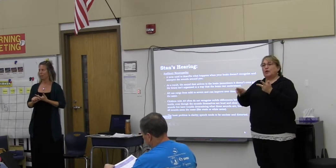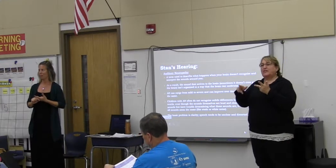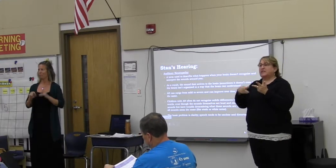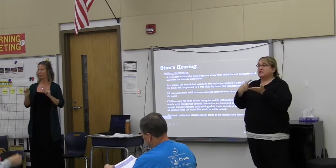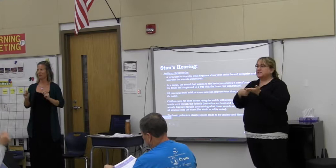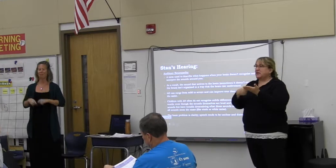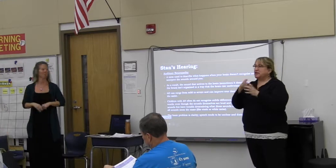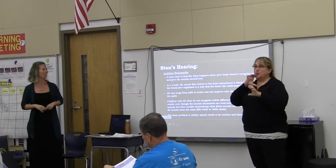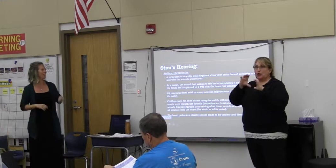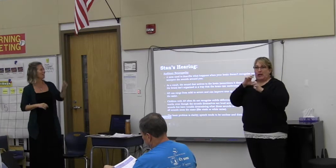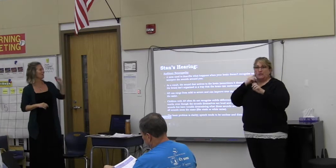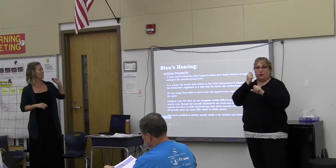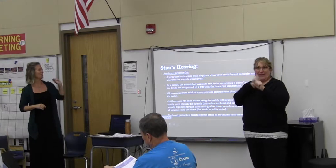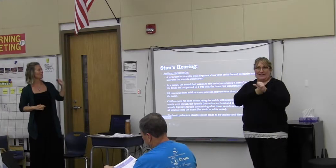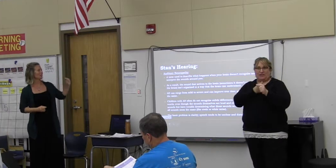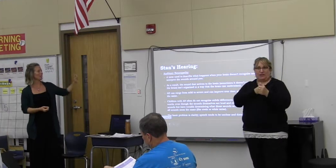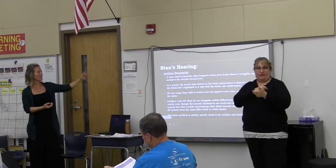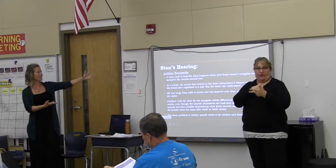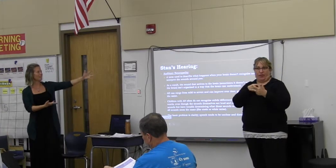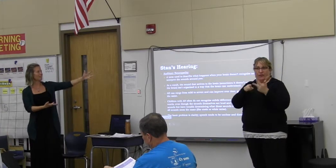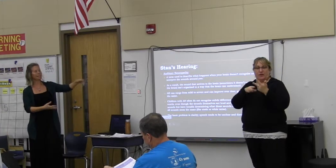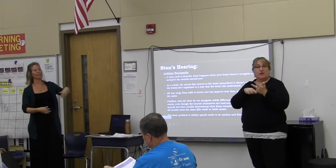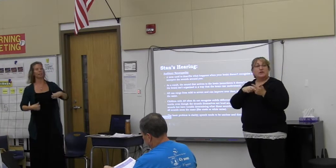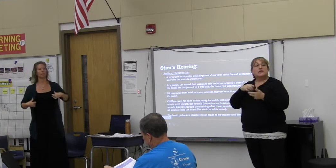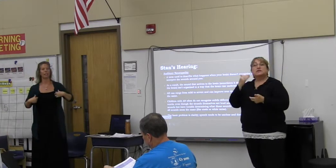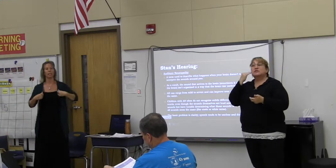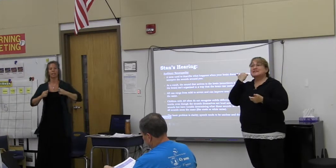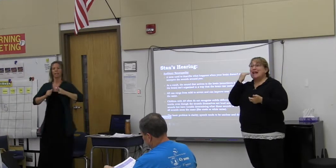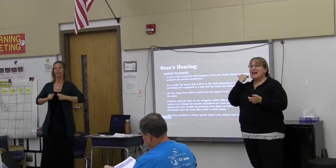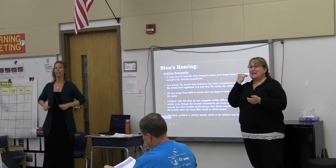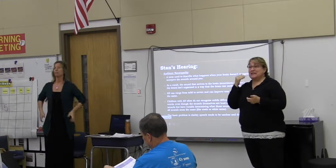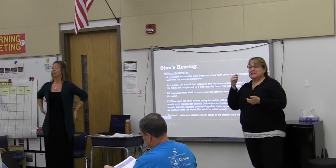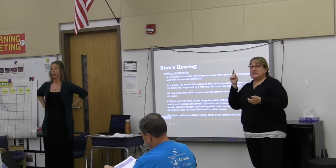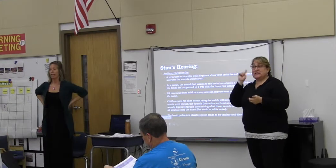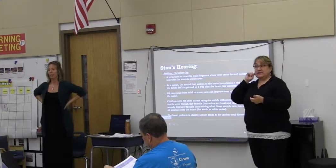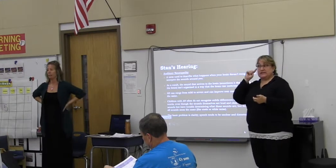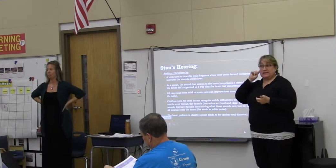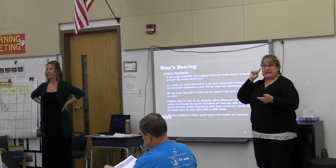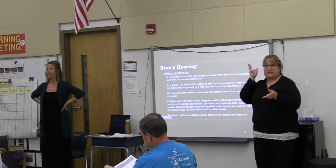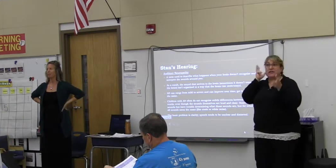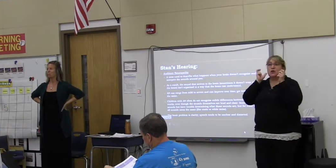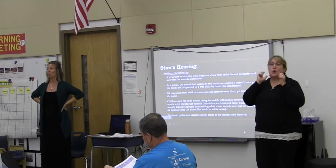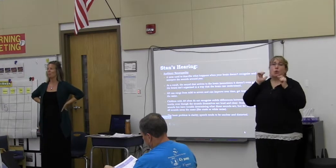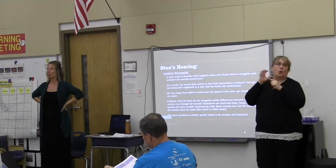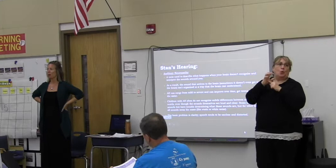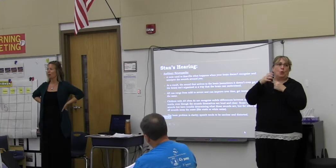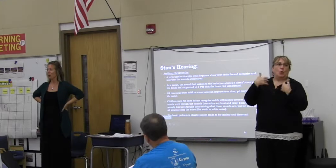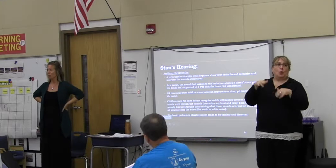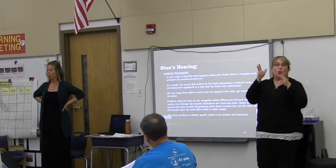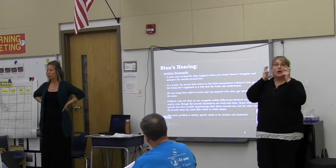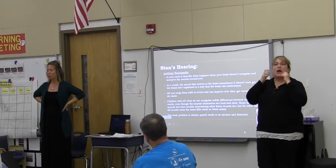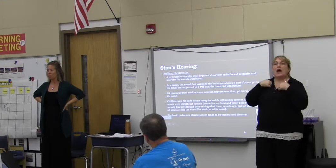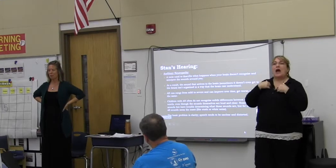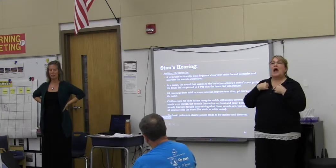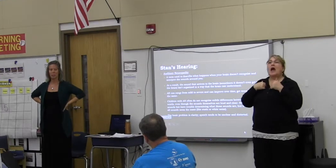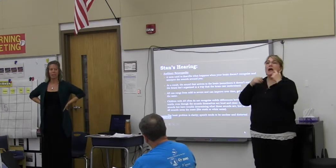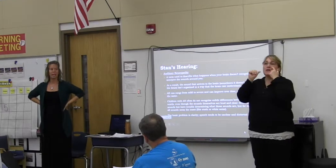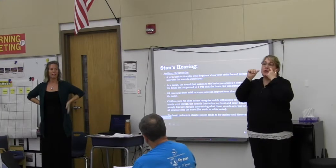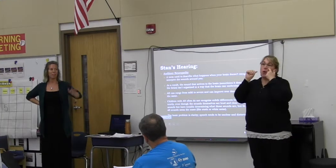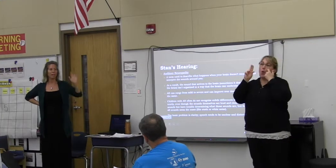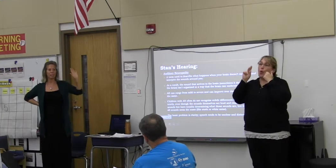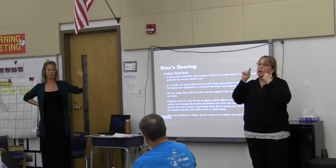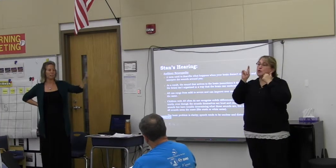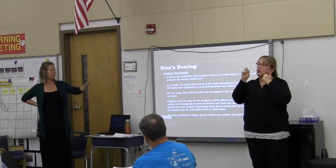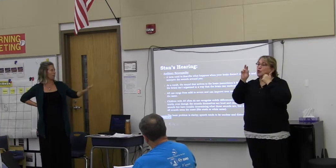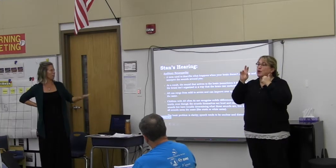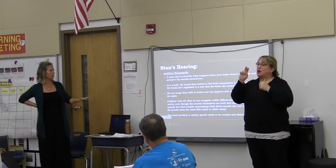each one of them, okay? So as far as Stan's hearing, he has great hearing. He has what is called auditory neuropathy,